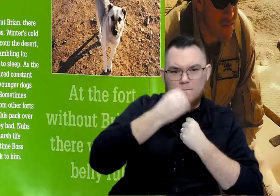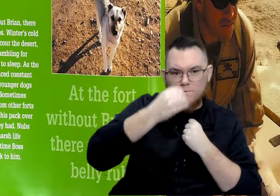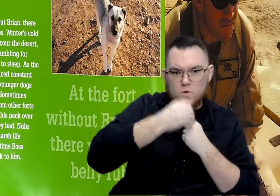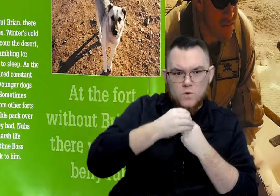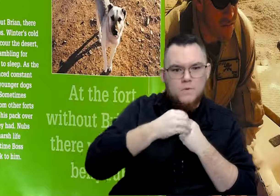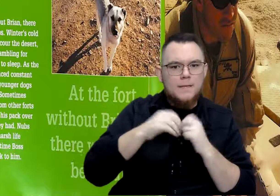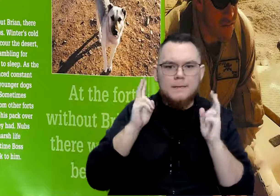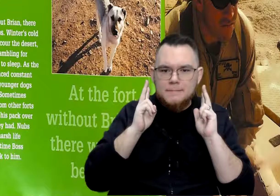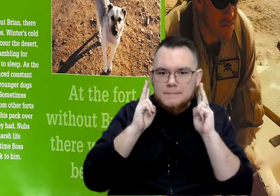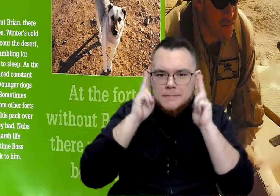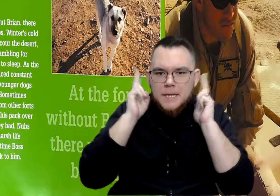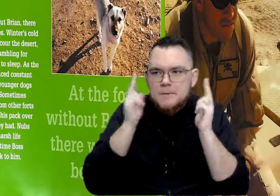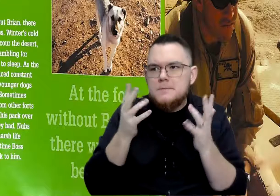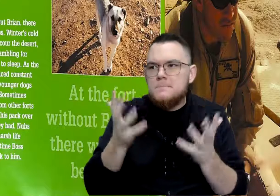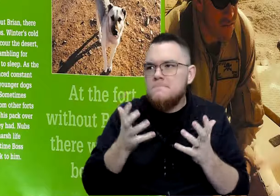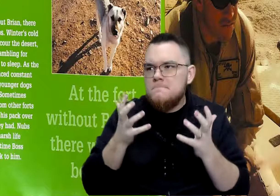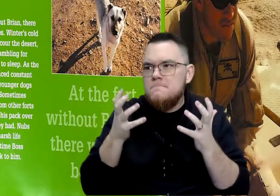Boss carried Brian back to him.